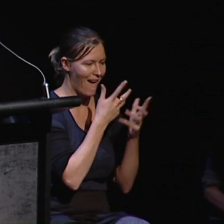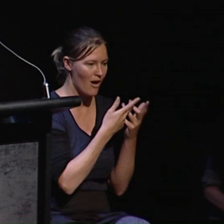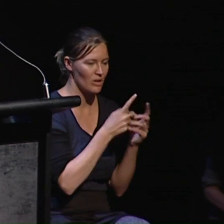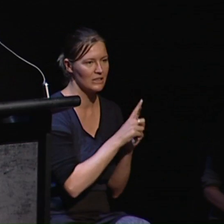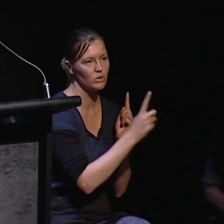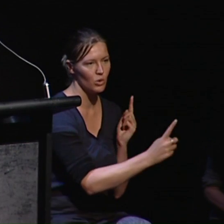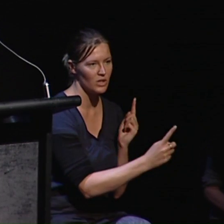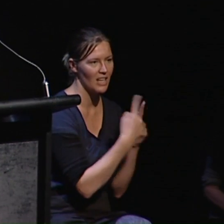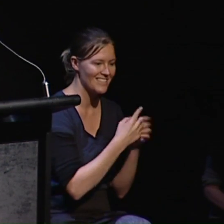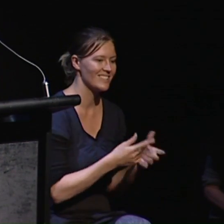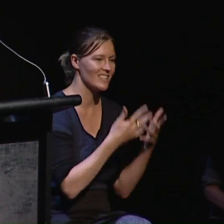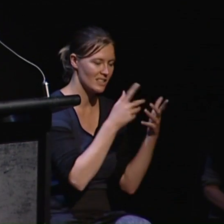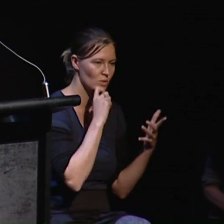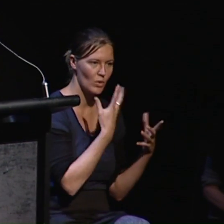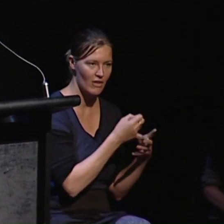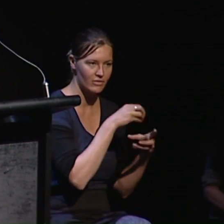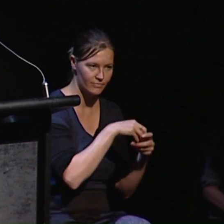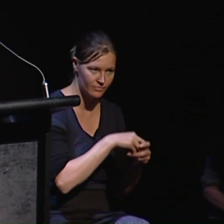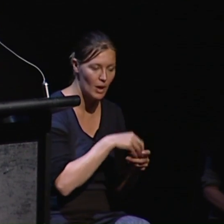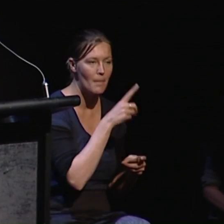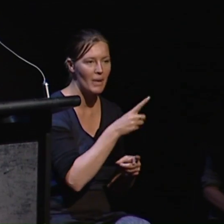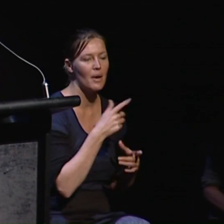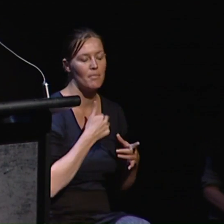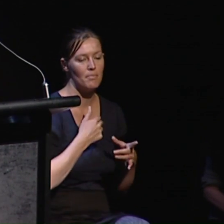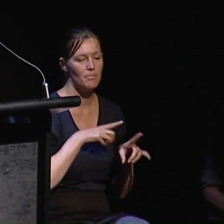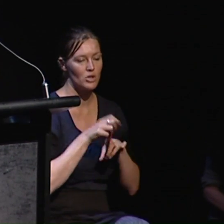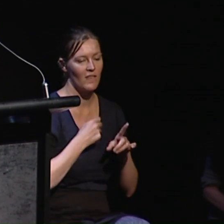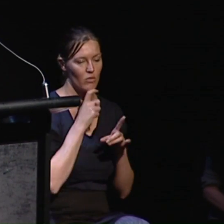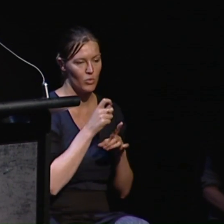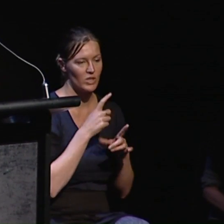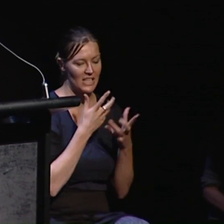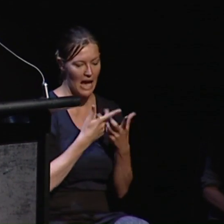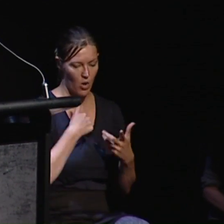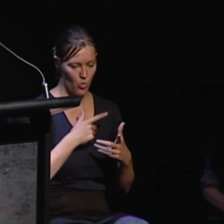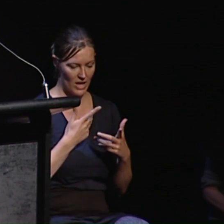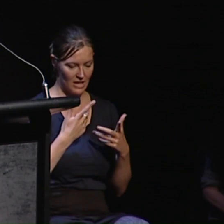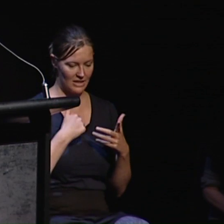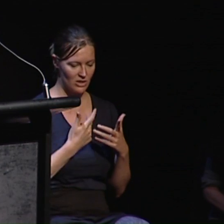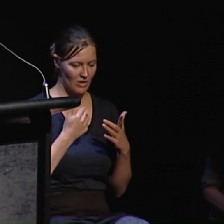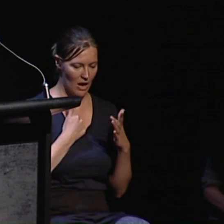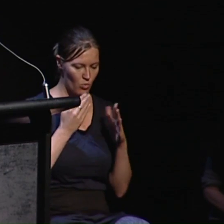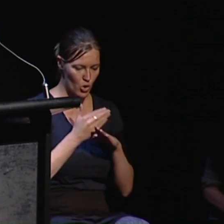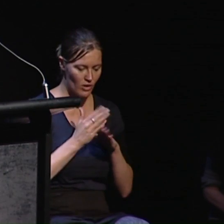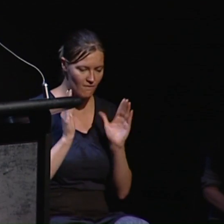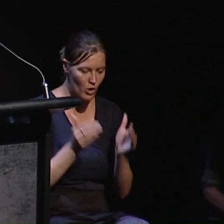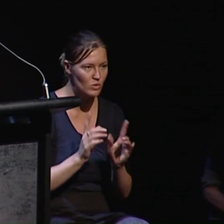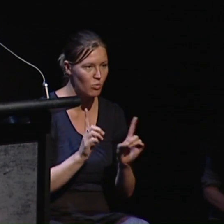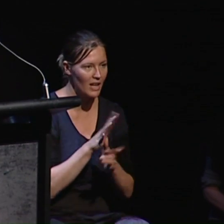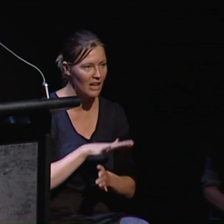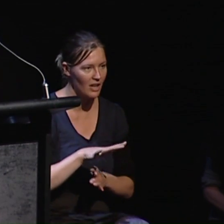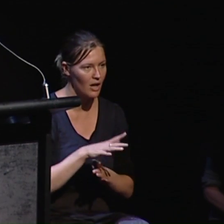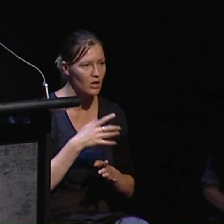some of the statistics that will come out of it, are really about how we focus our efforts going forward, focusing our efforts on the